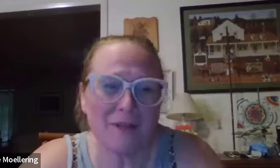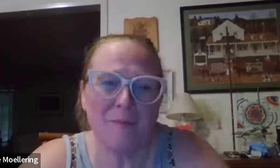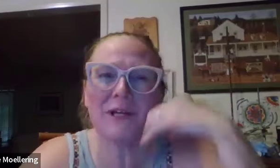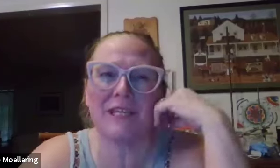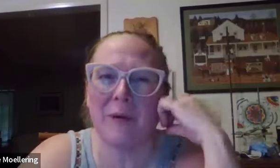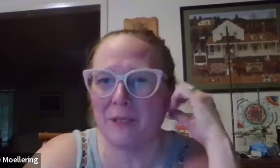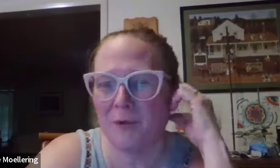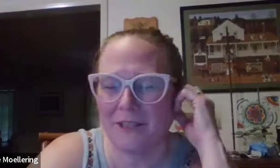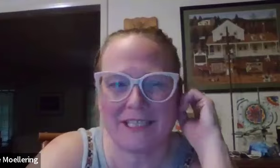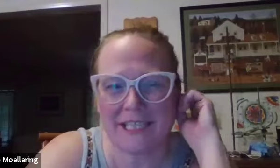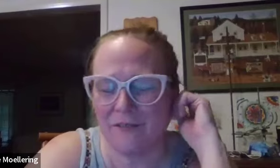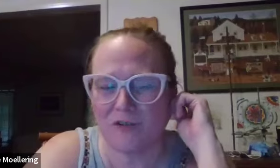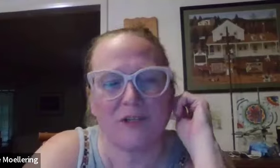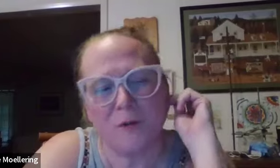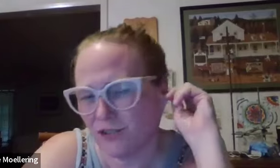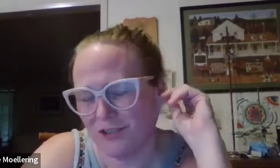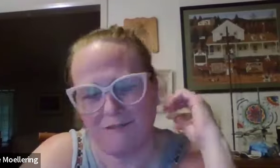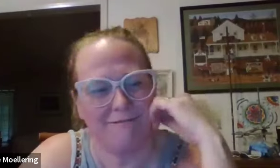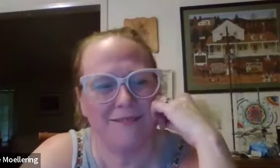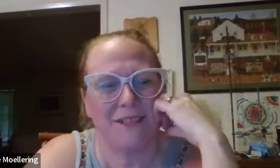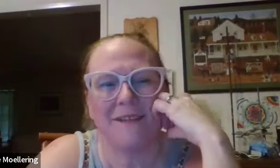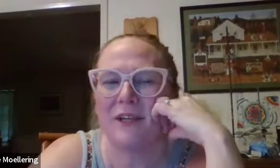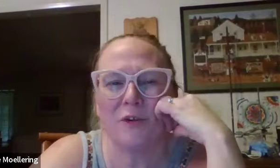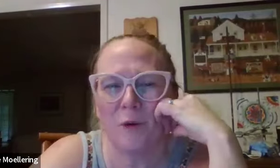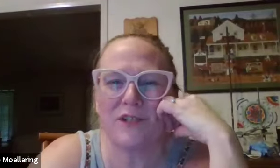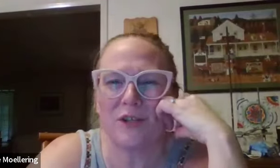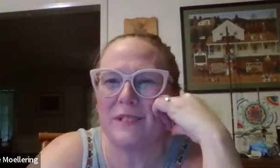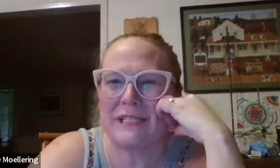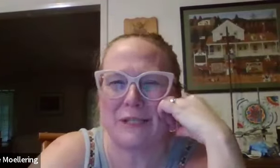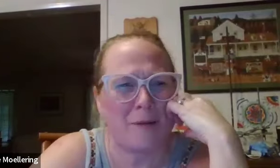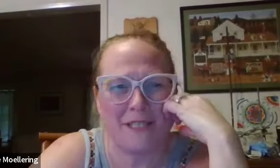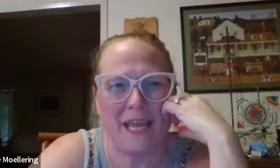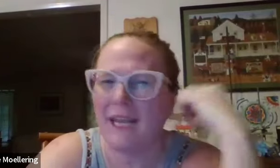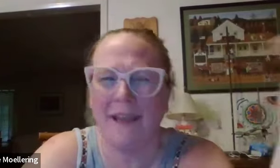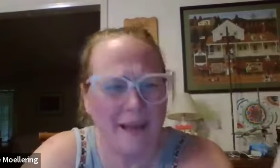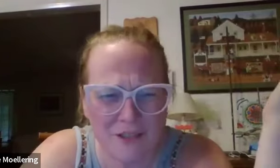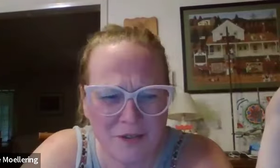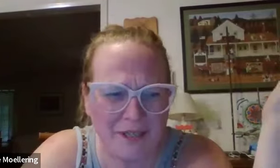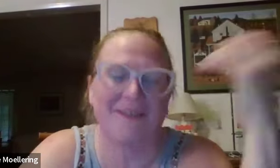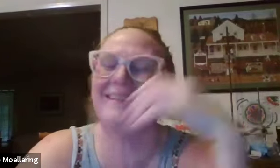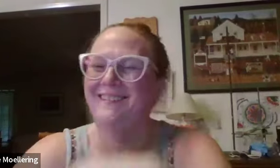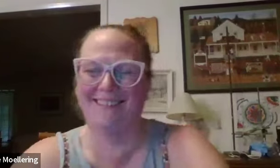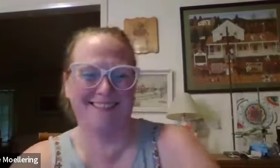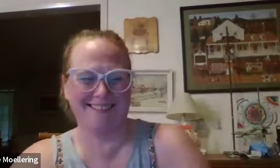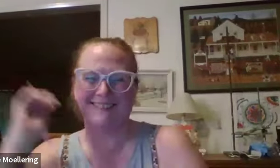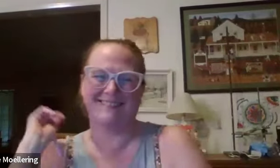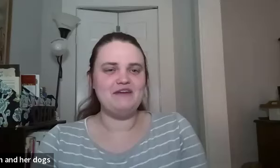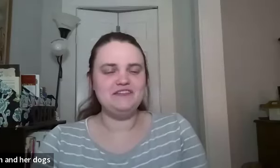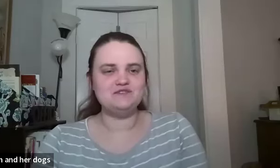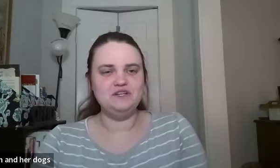I think I do, about it, the more I think it's kind of a strange question. Like, under what circumstances would I be saying, how did you get here? right? I feel like that's one